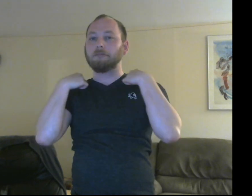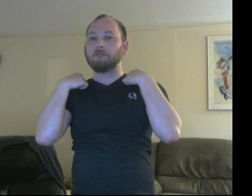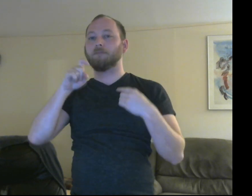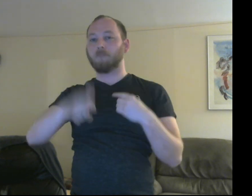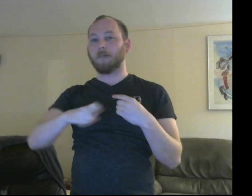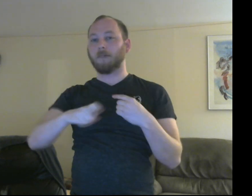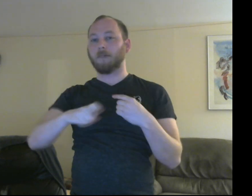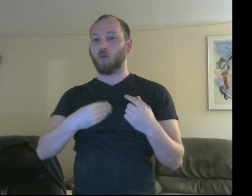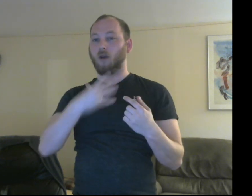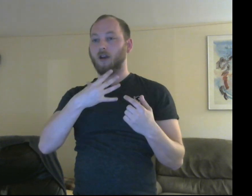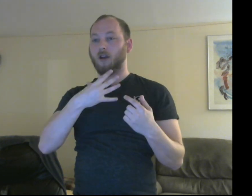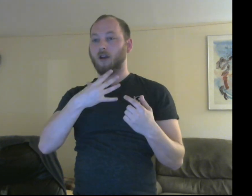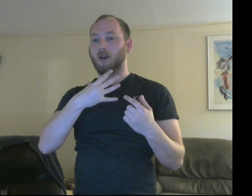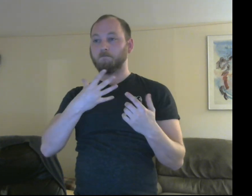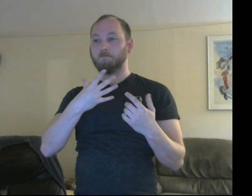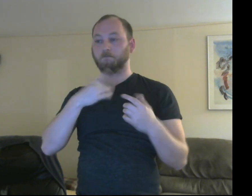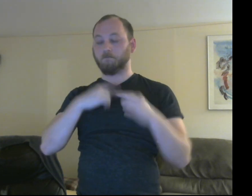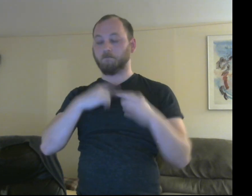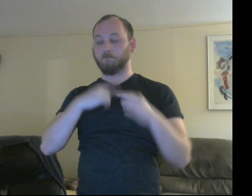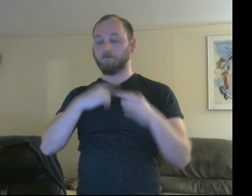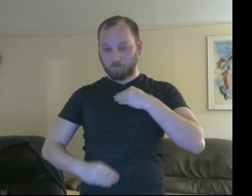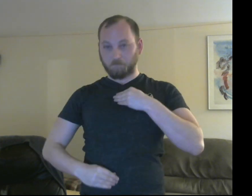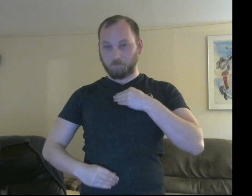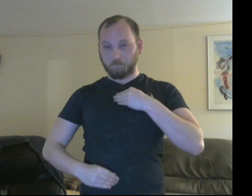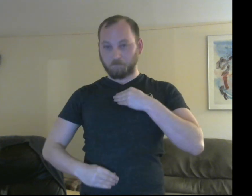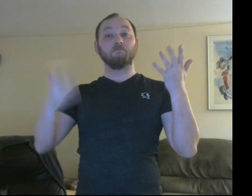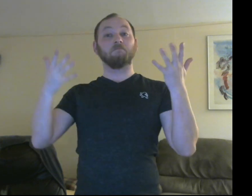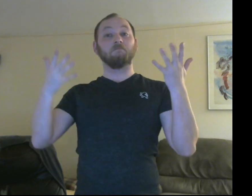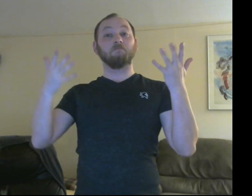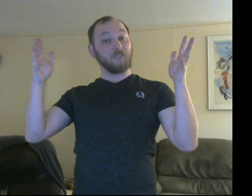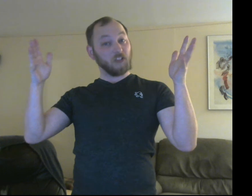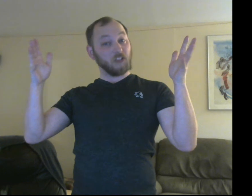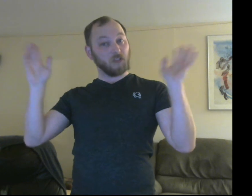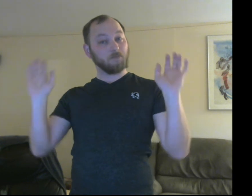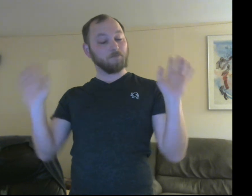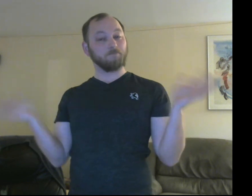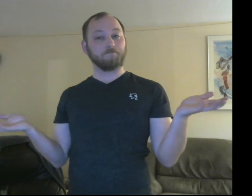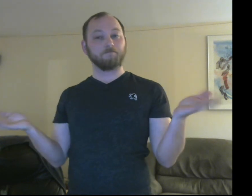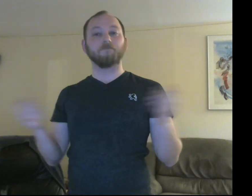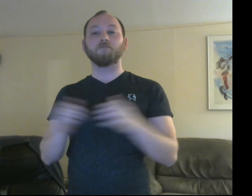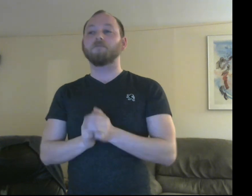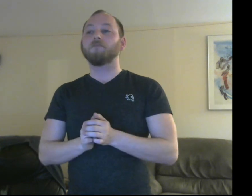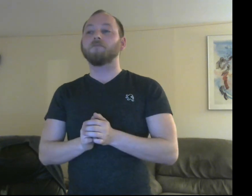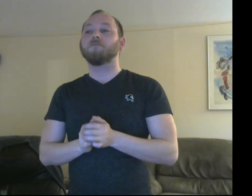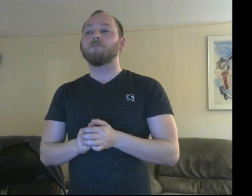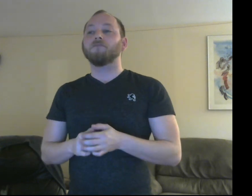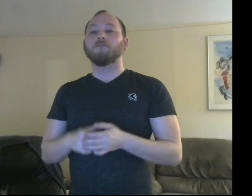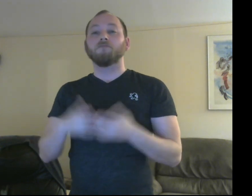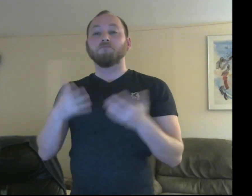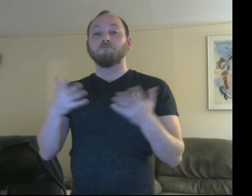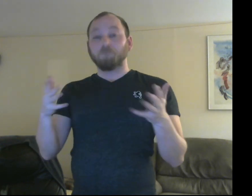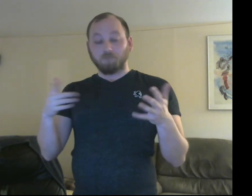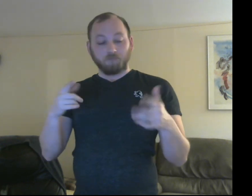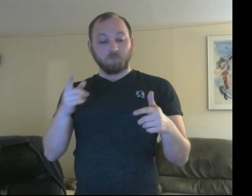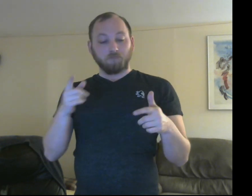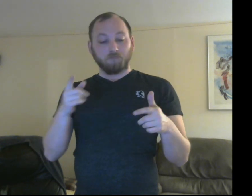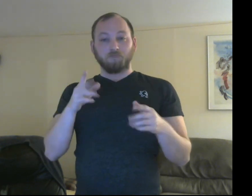out. There you go. That's how you tie a tie. Okay, so that's that. We went over the navy blue suit with the white